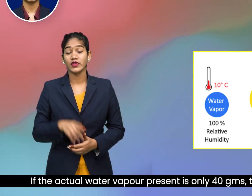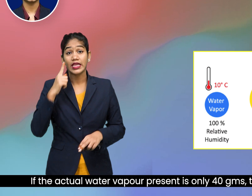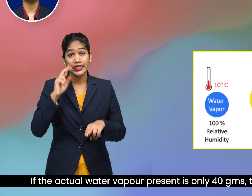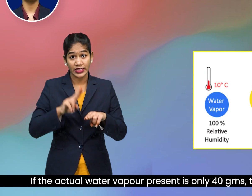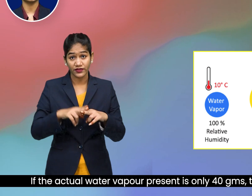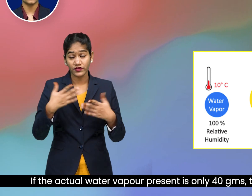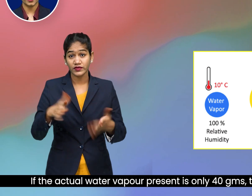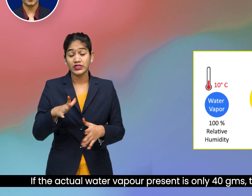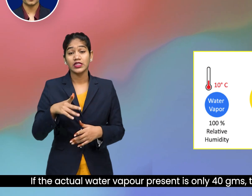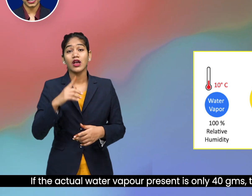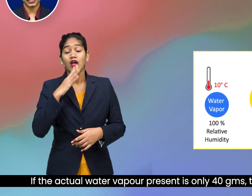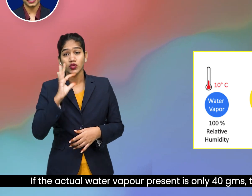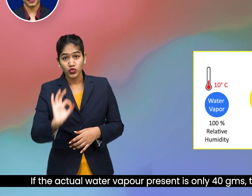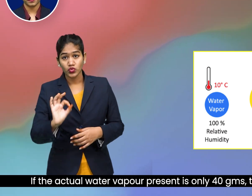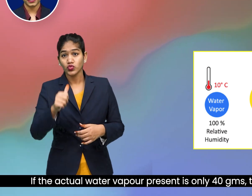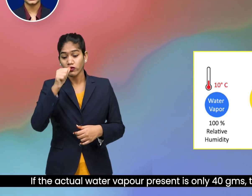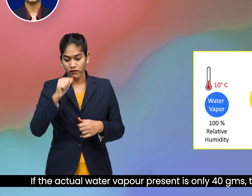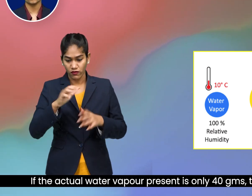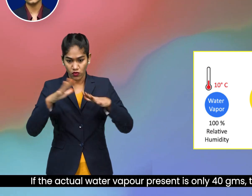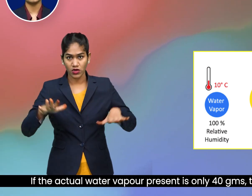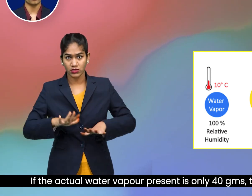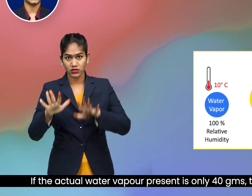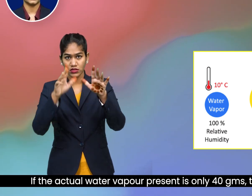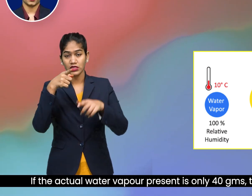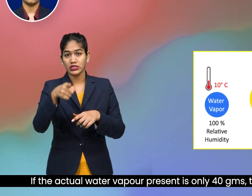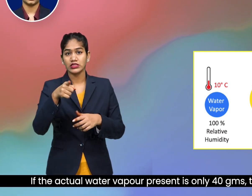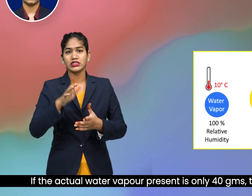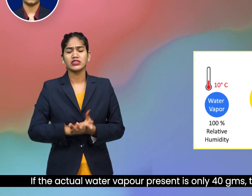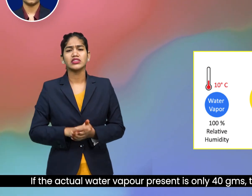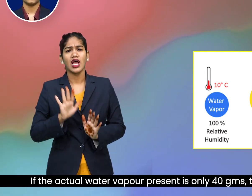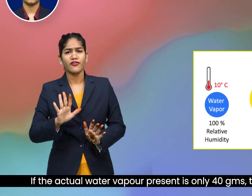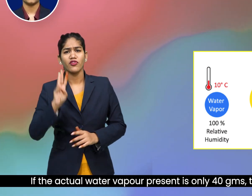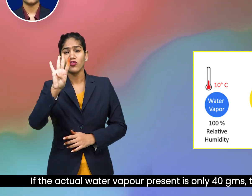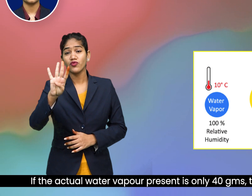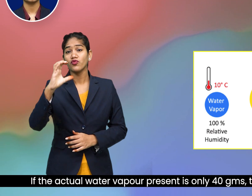If the actual water vapor present is only 40 grams,